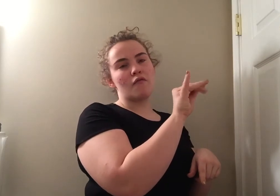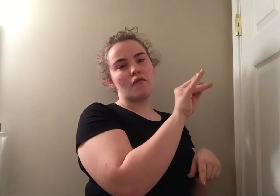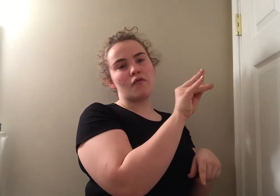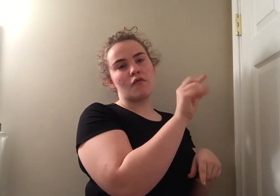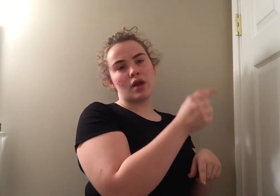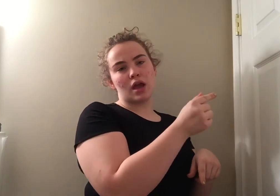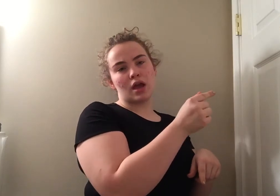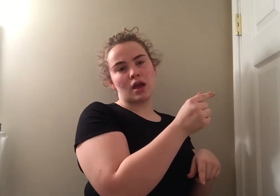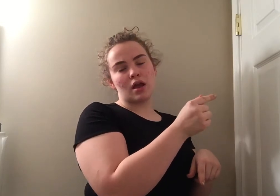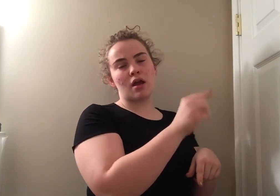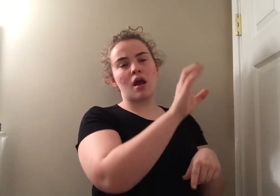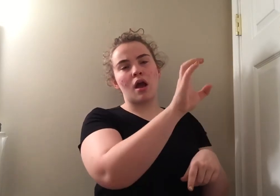caring.